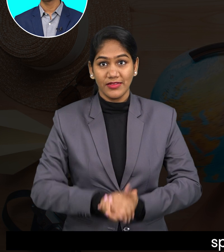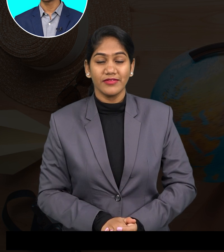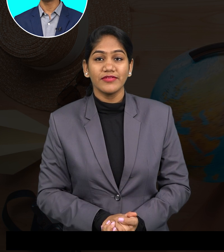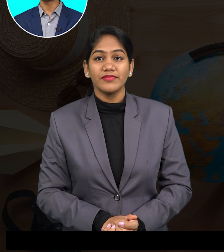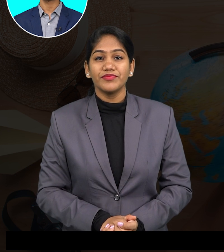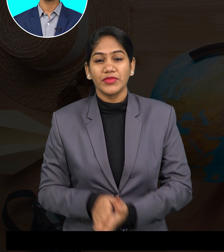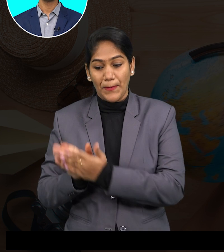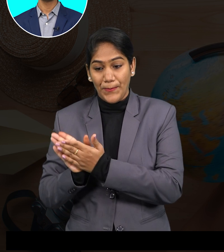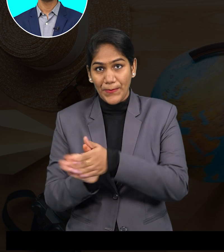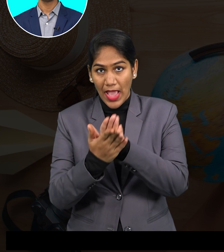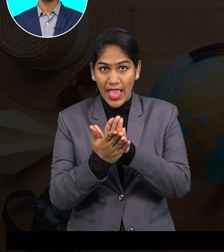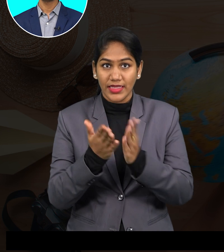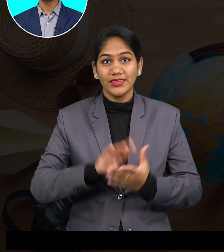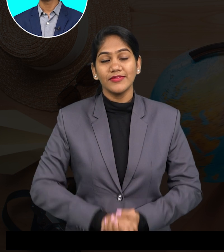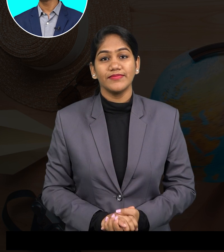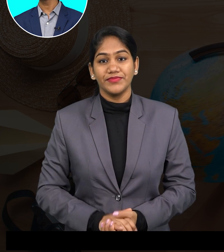a bat,